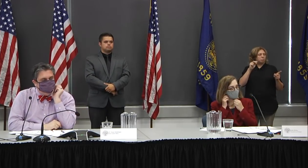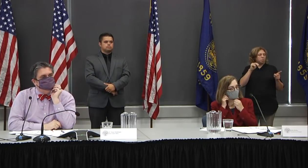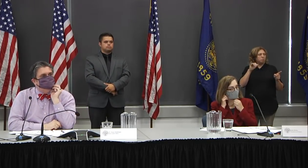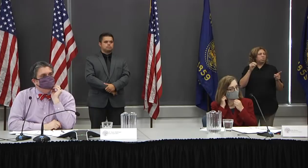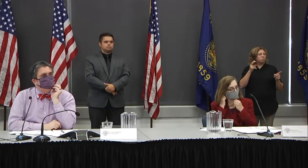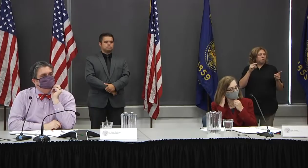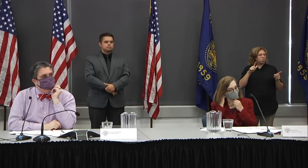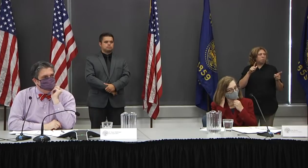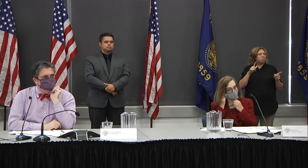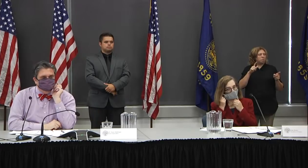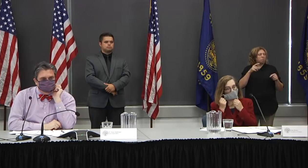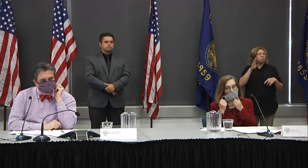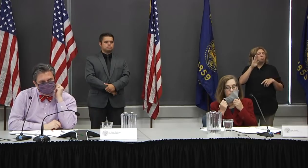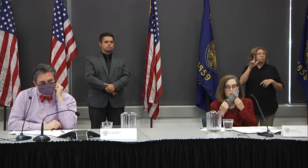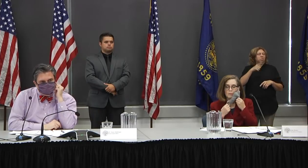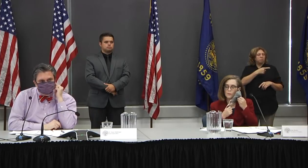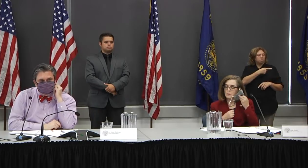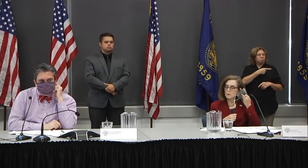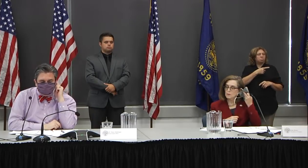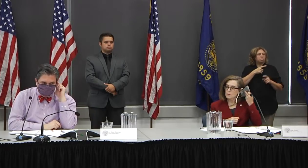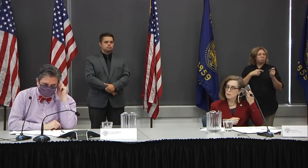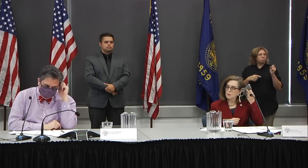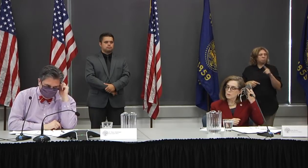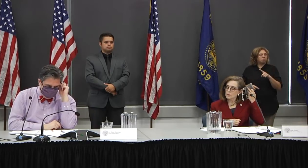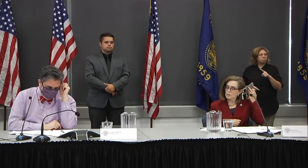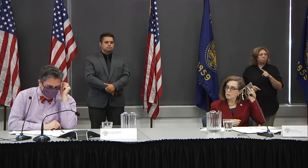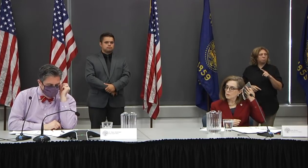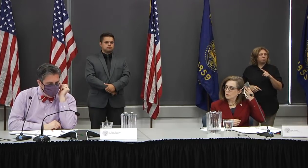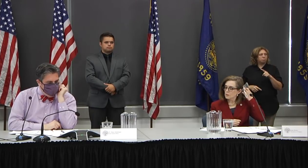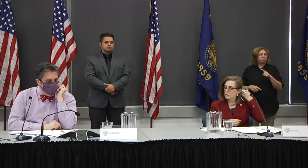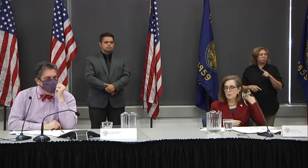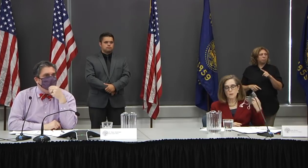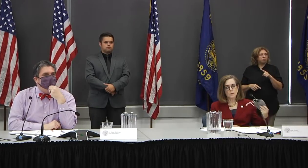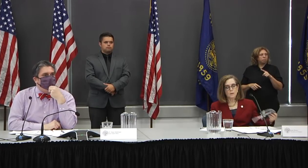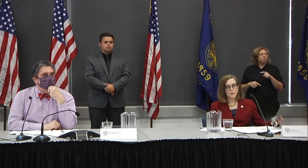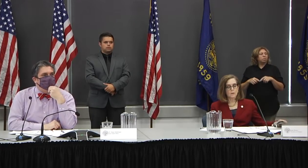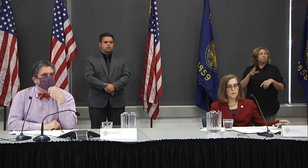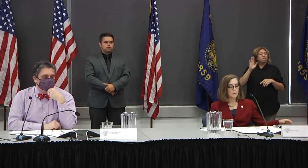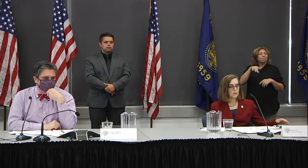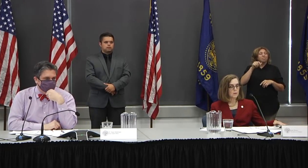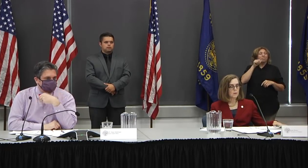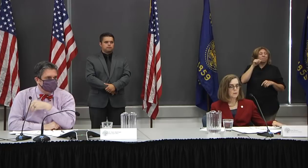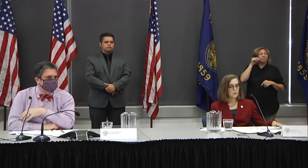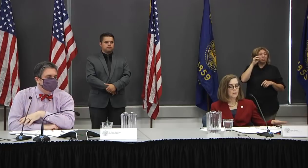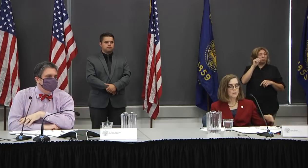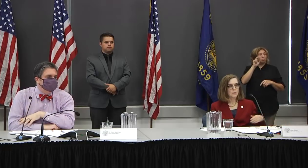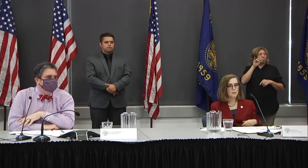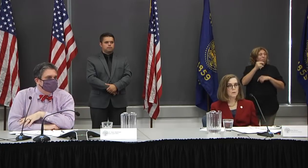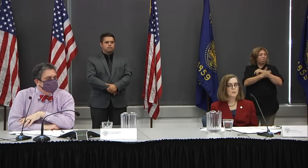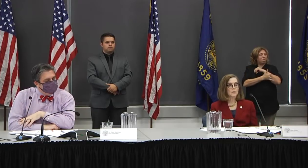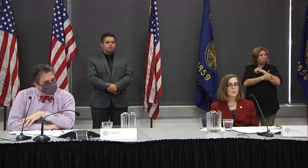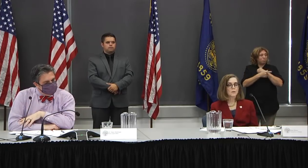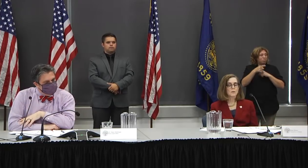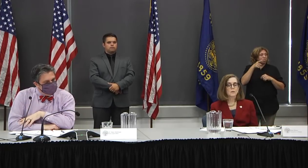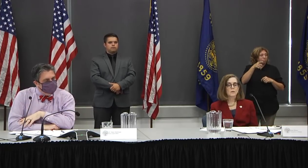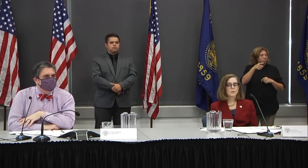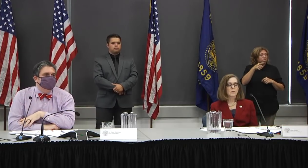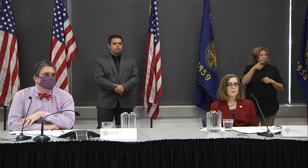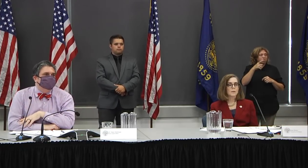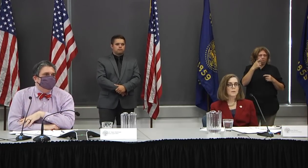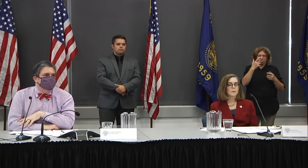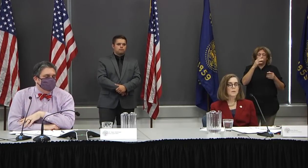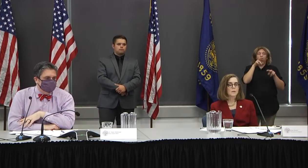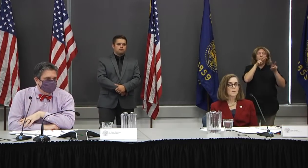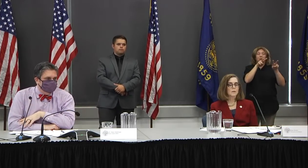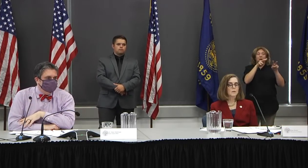Yeah, hi. So, Marion County, you got removed from the watch list yesterday. The White House, there was a state report that came out,